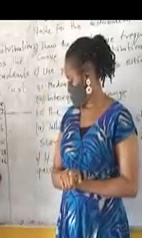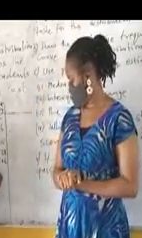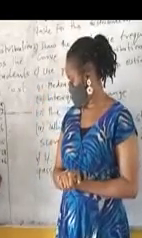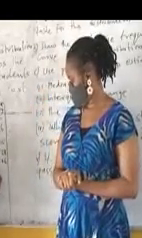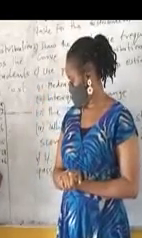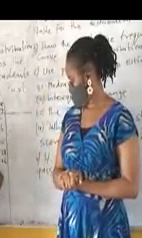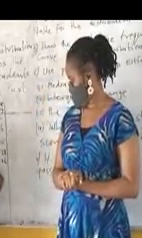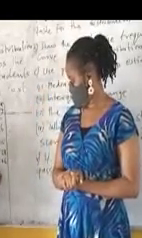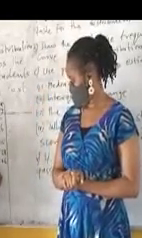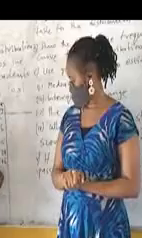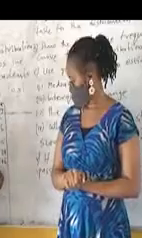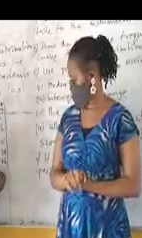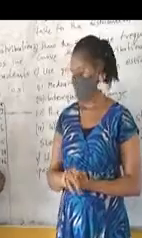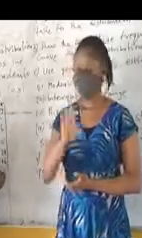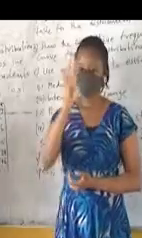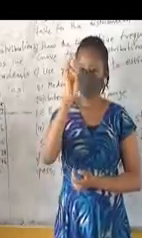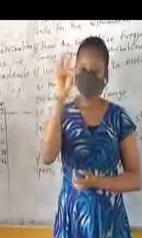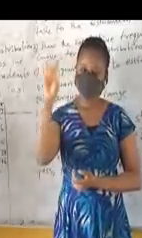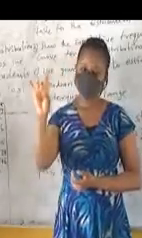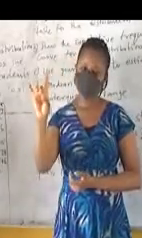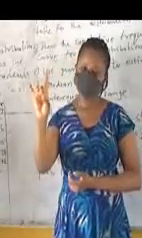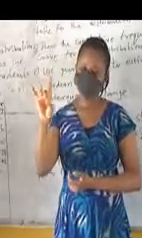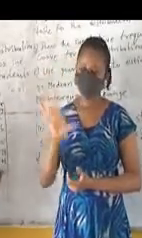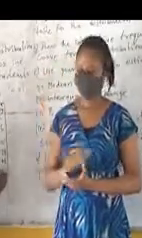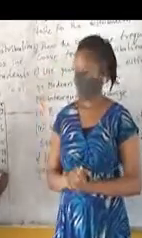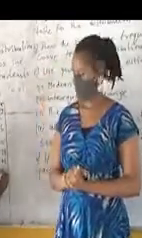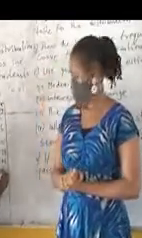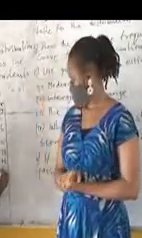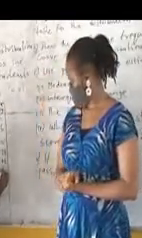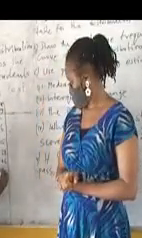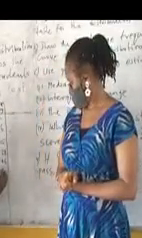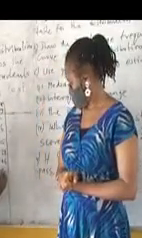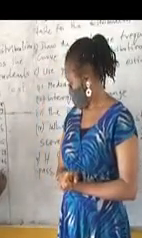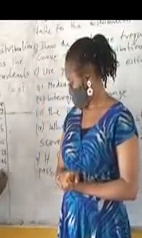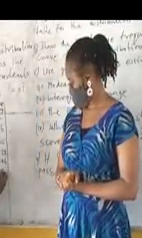plus 32 to give